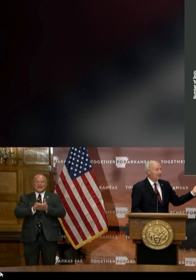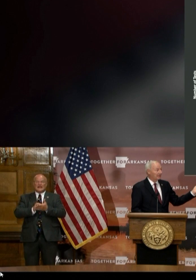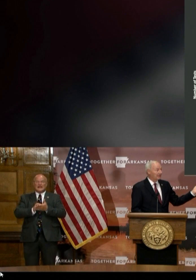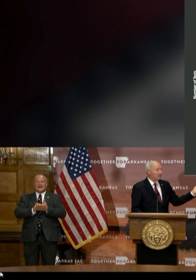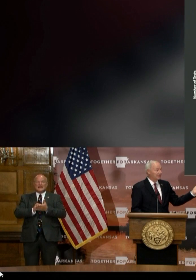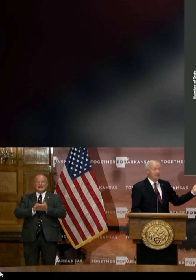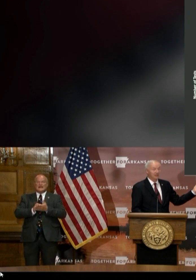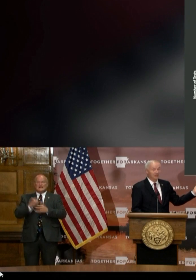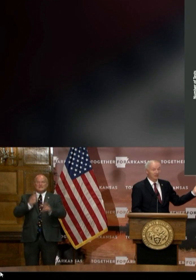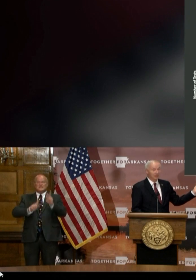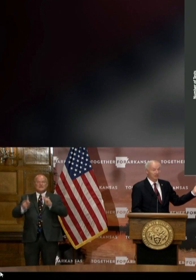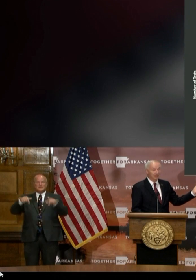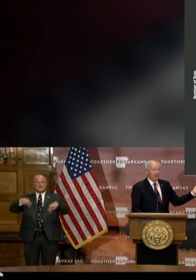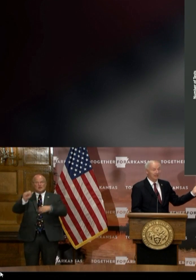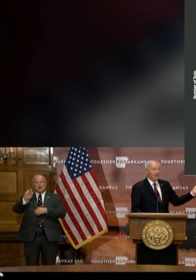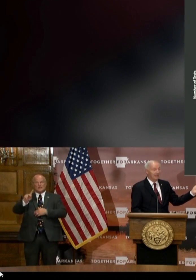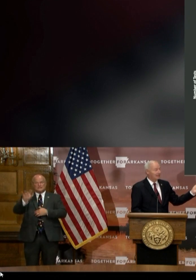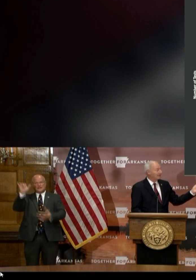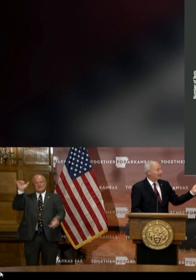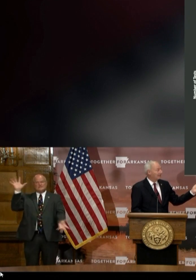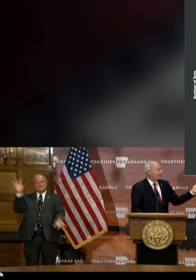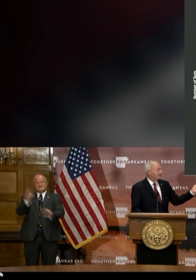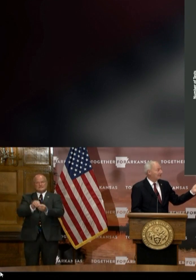our population. That's an extraordinary,